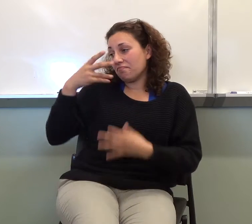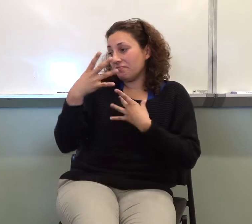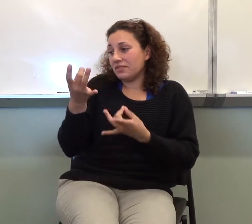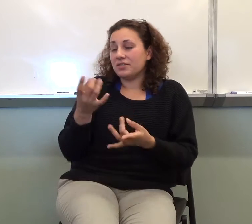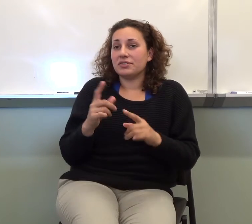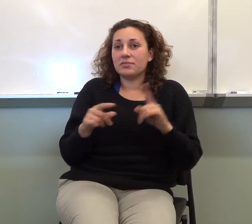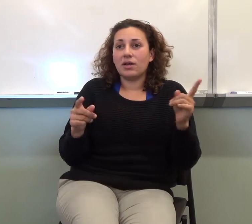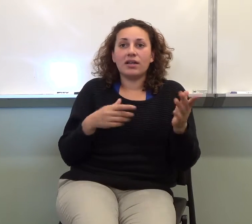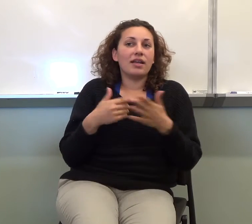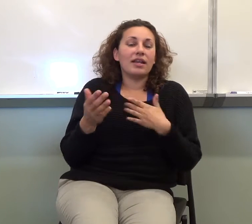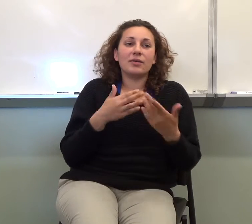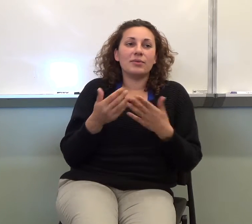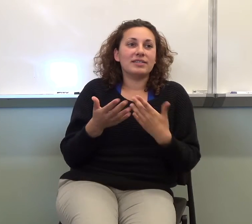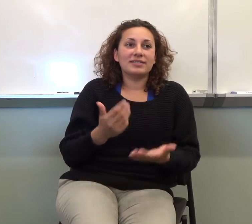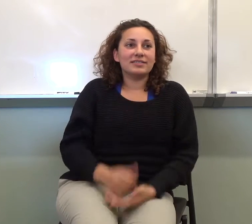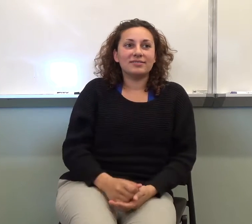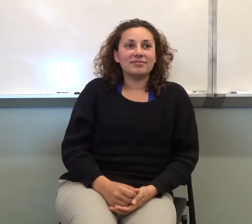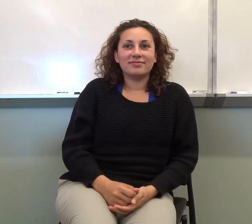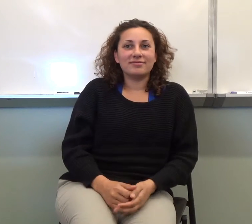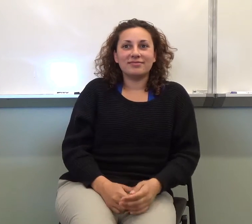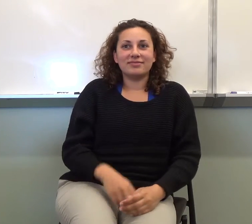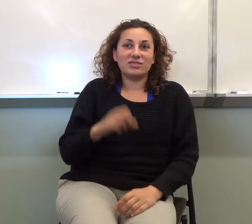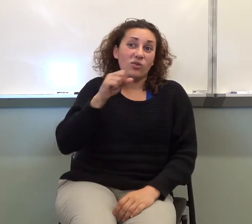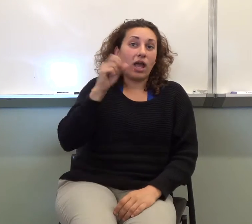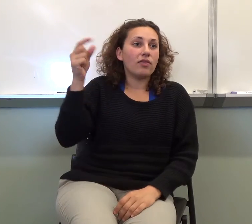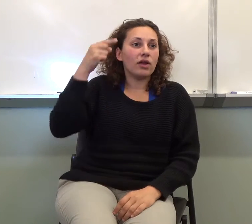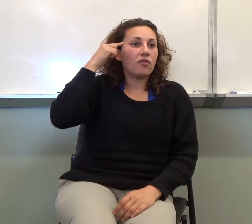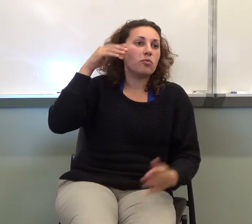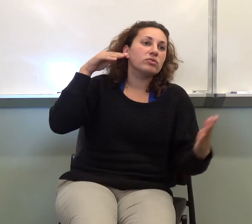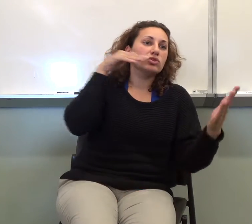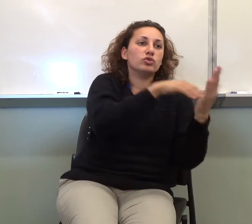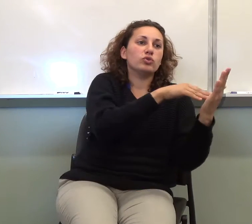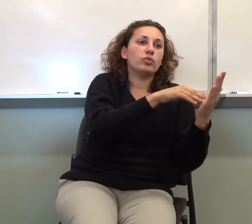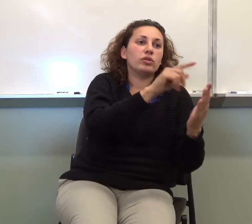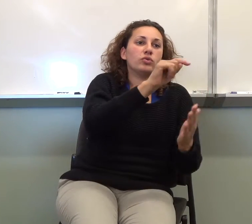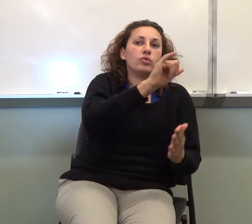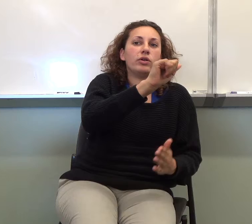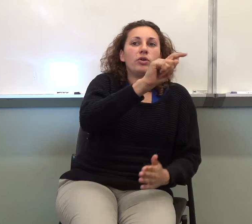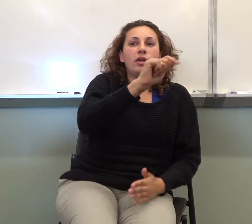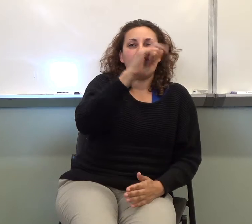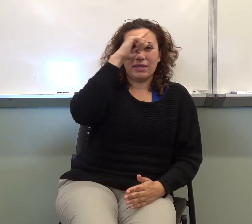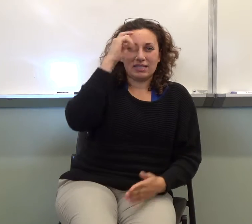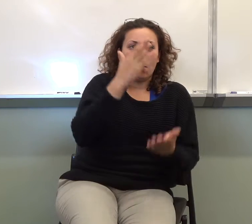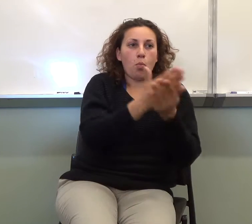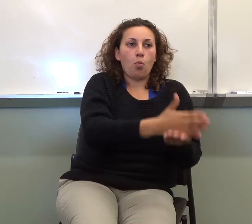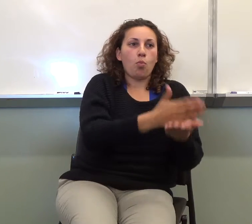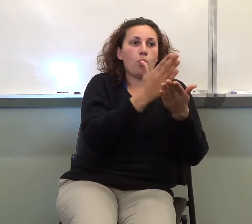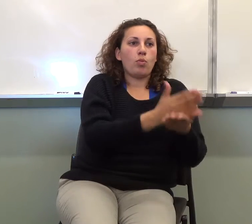All right, so there's complementary probabilities. Let's see if there's another thing we should do here.